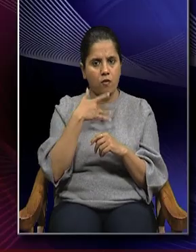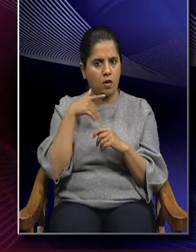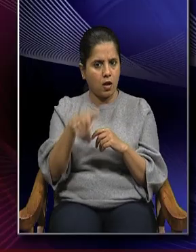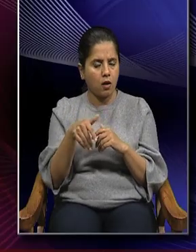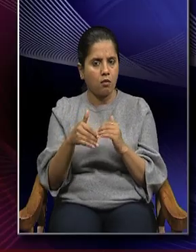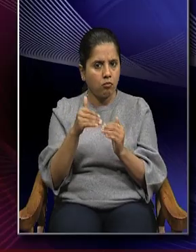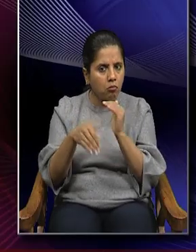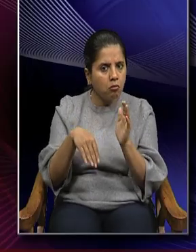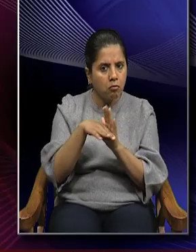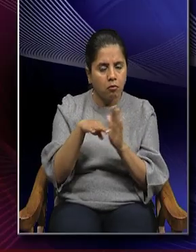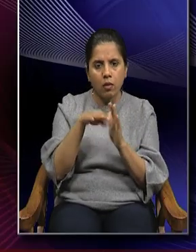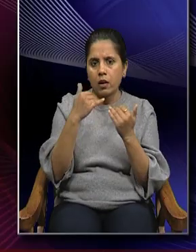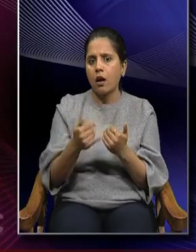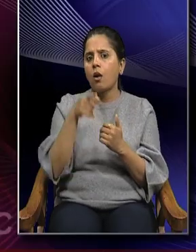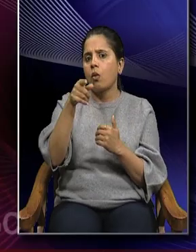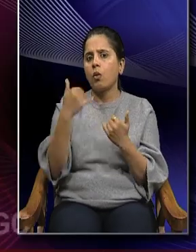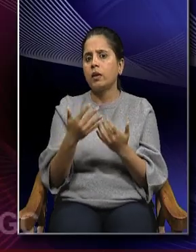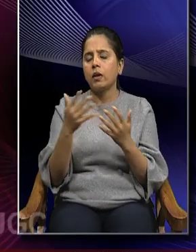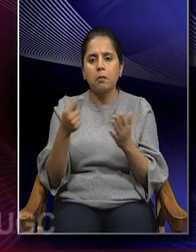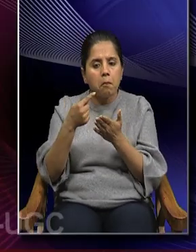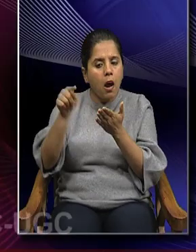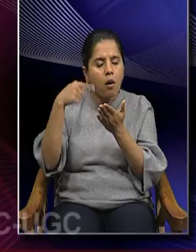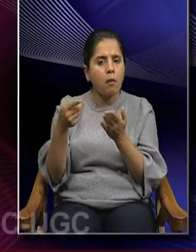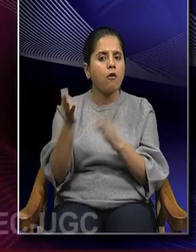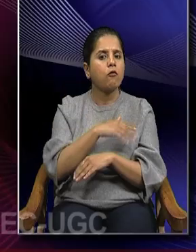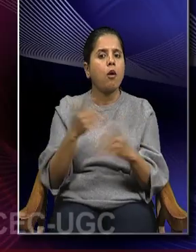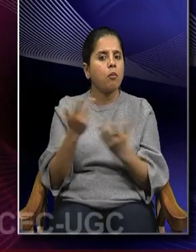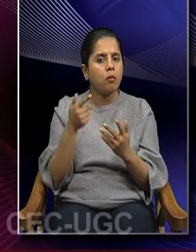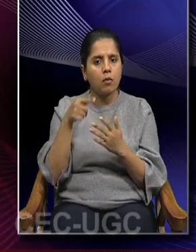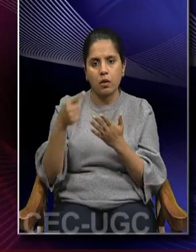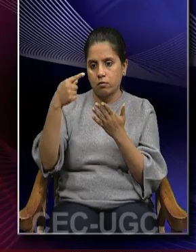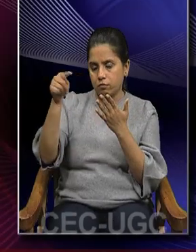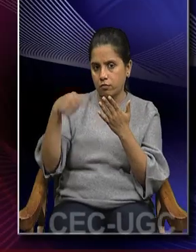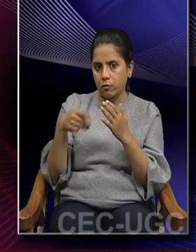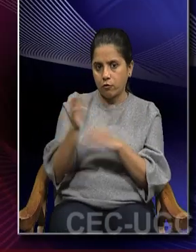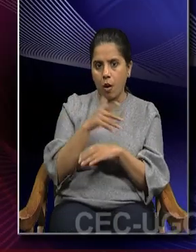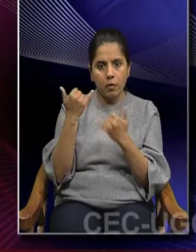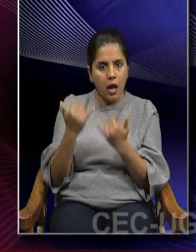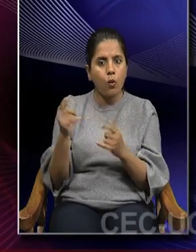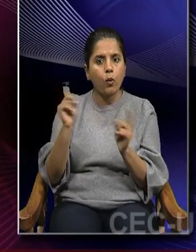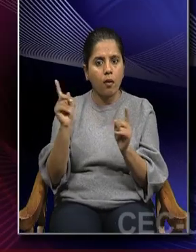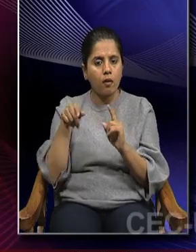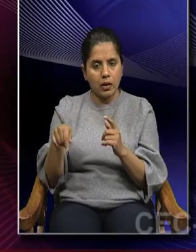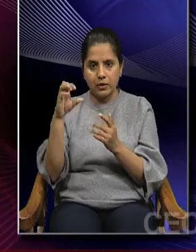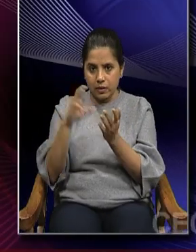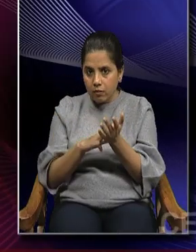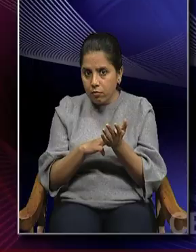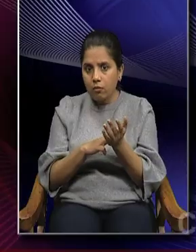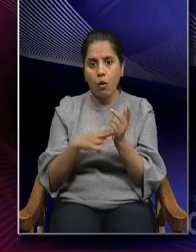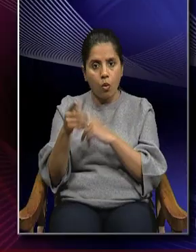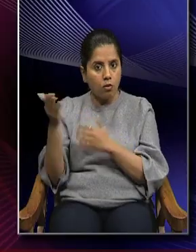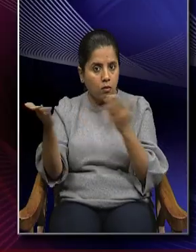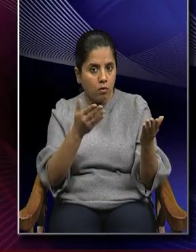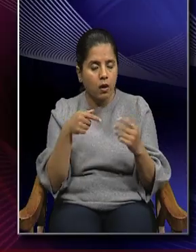stage, at what stage your product is passing through, at what stage your product is right now. So, accordingly we can